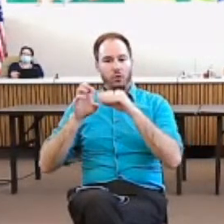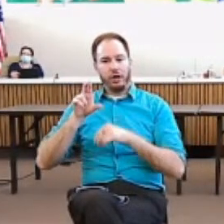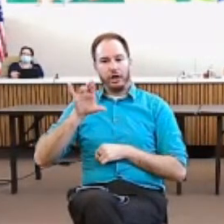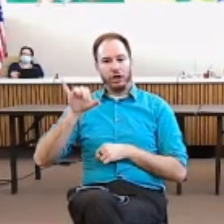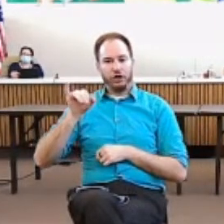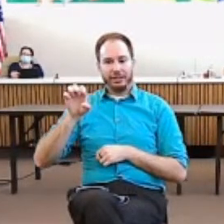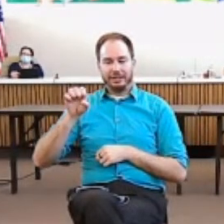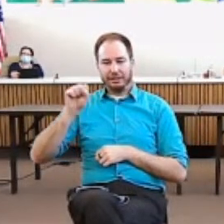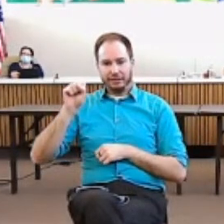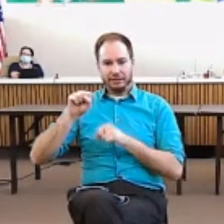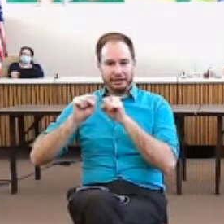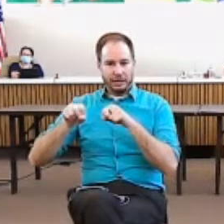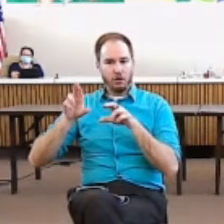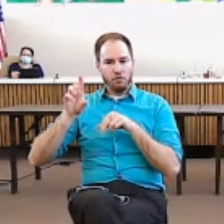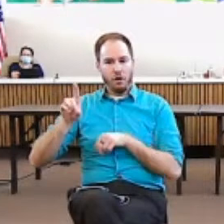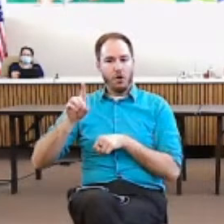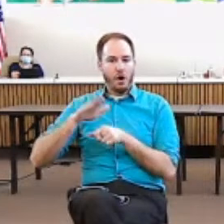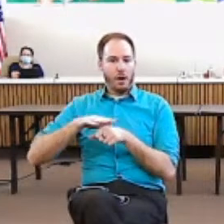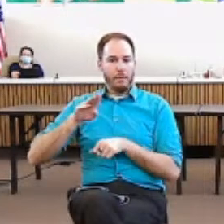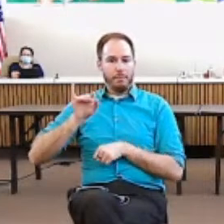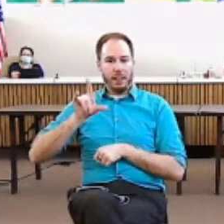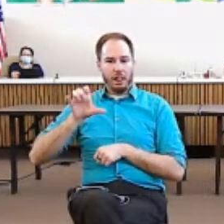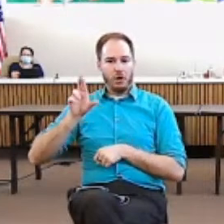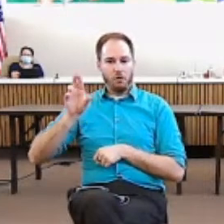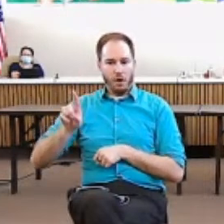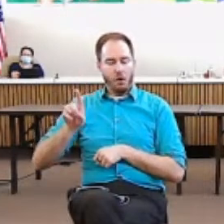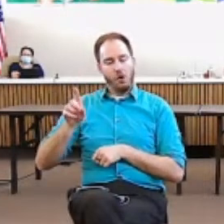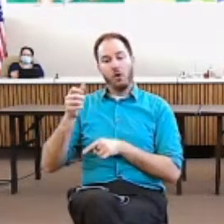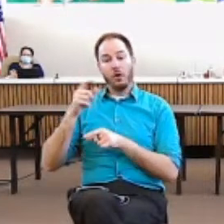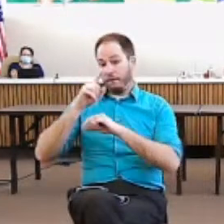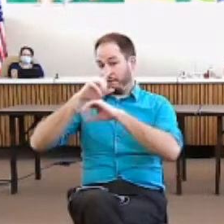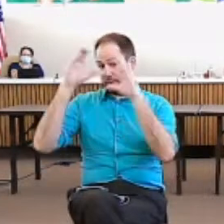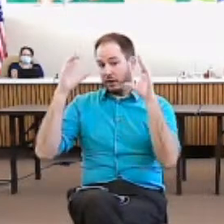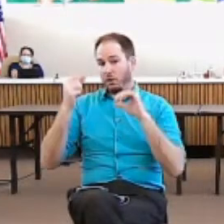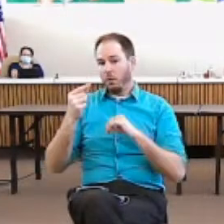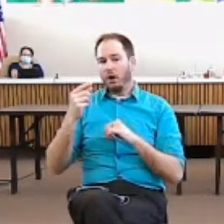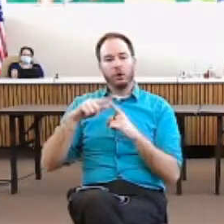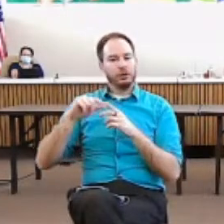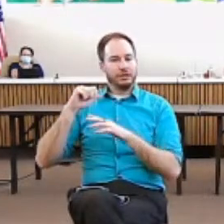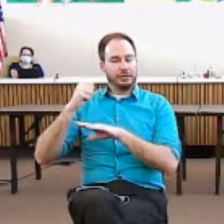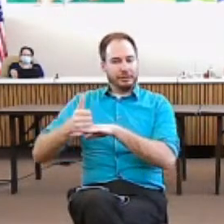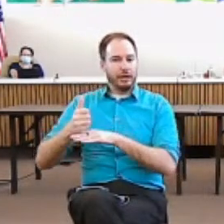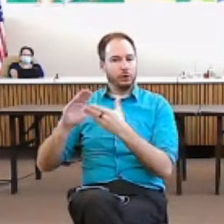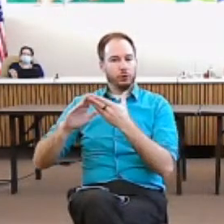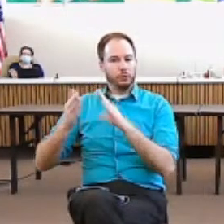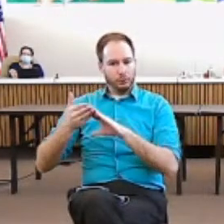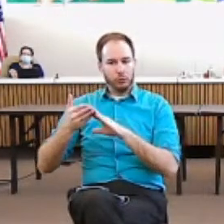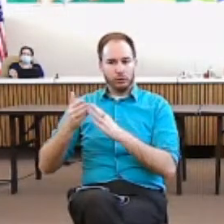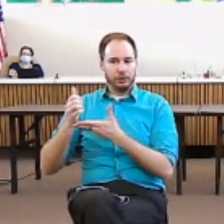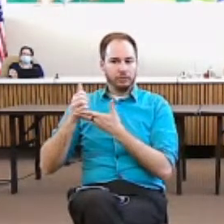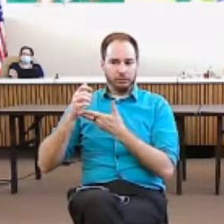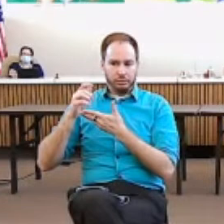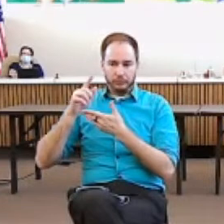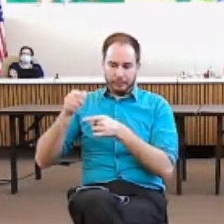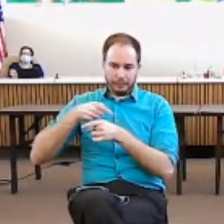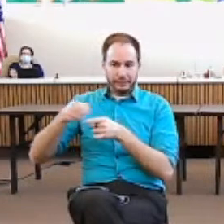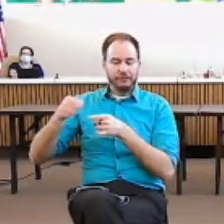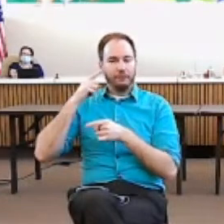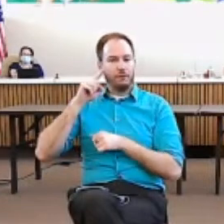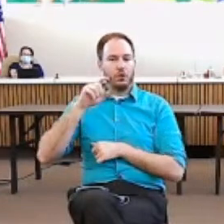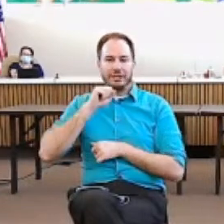Station Road and Middle Road. And the vision is to create a community serving seniors.